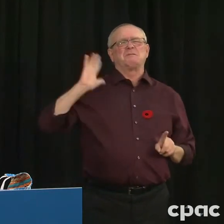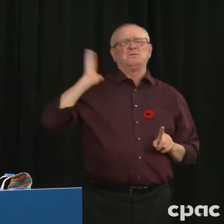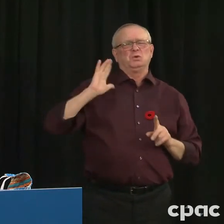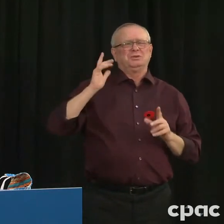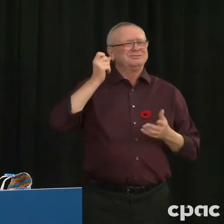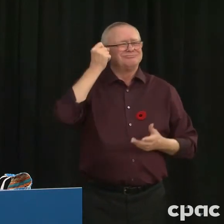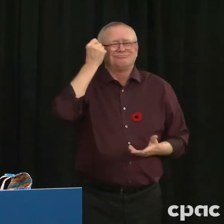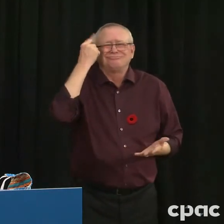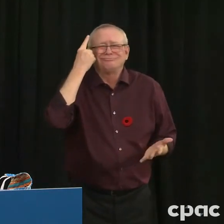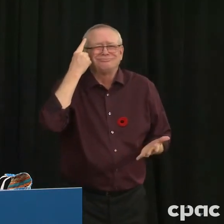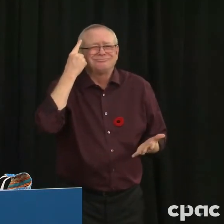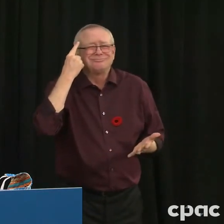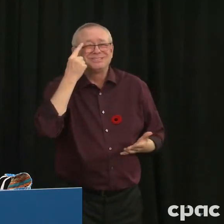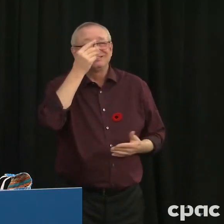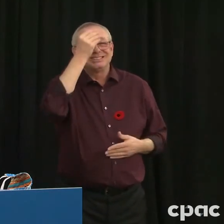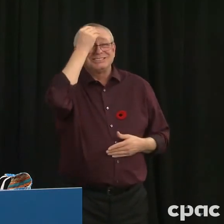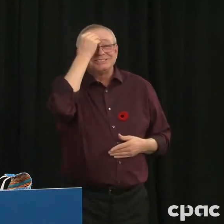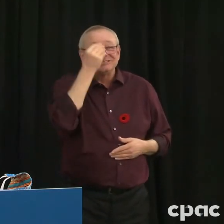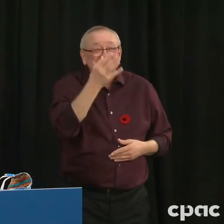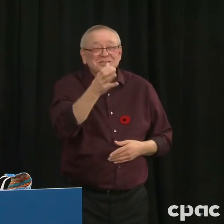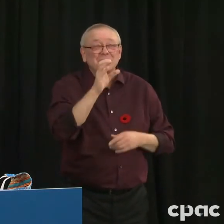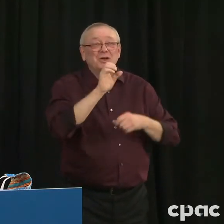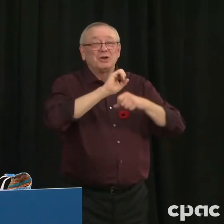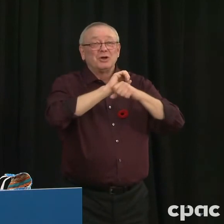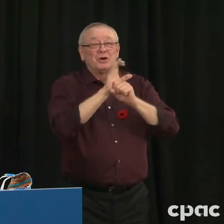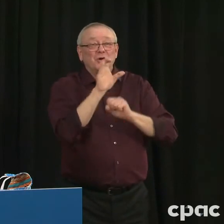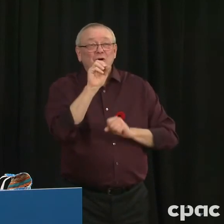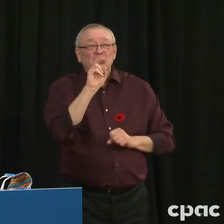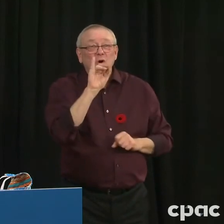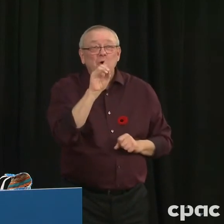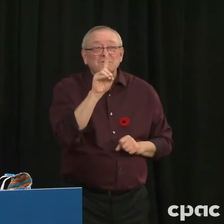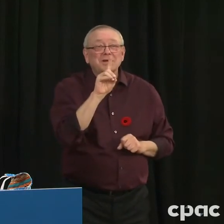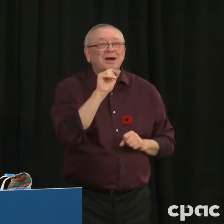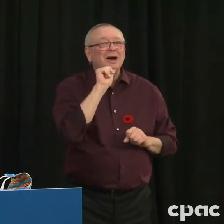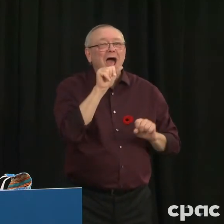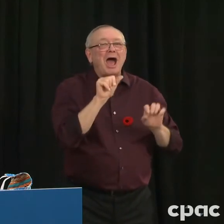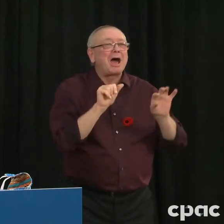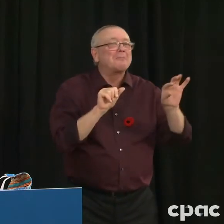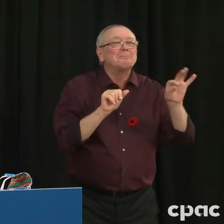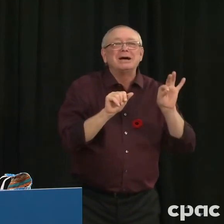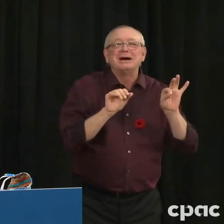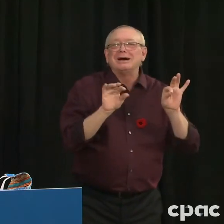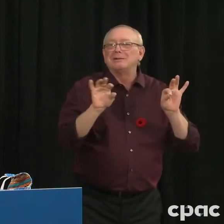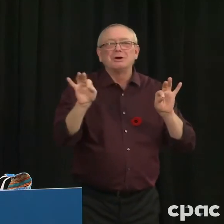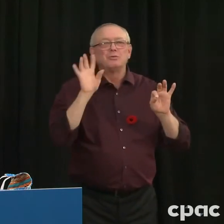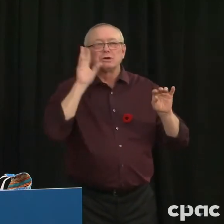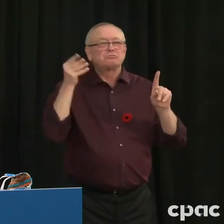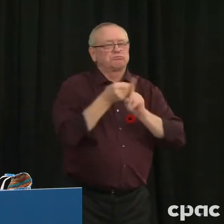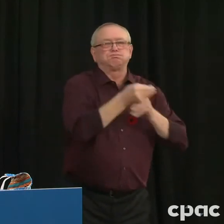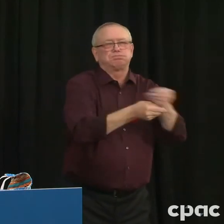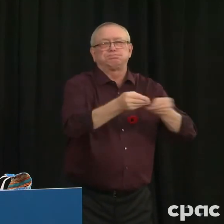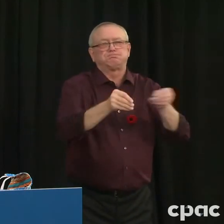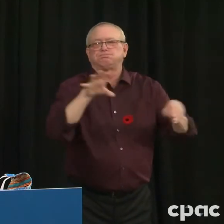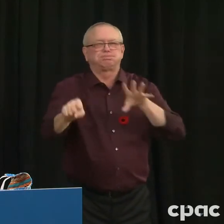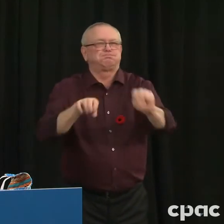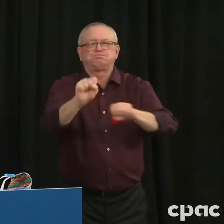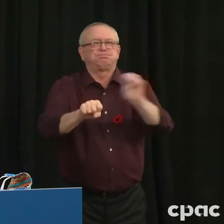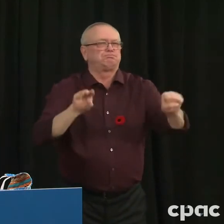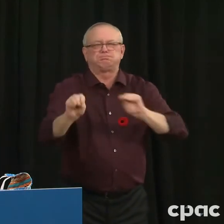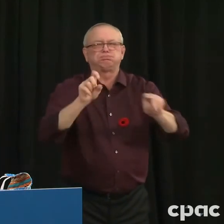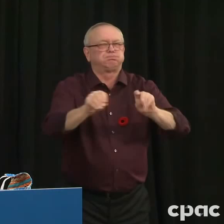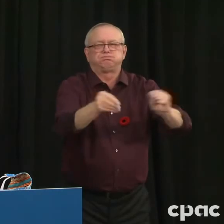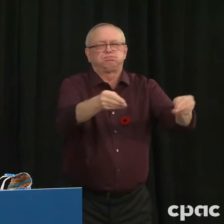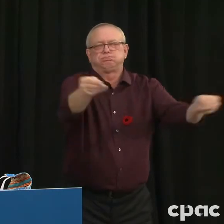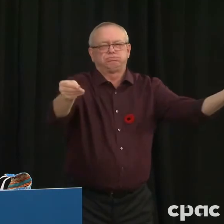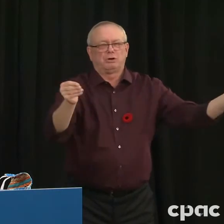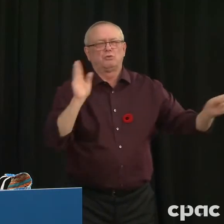play favorites. It is in every part of our province. Every community has been touched by it. We've seen this